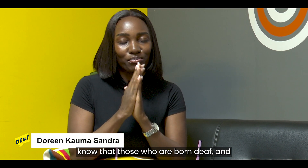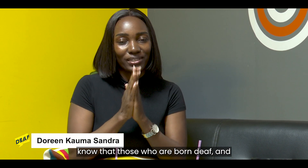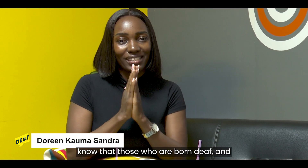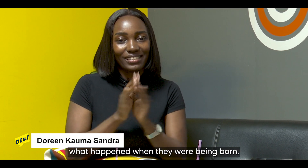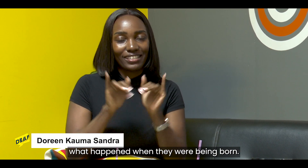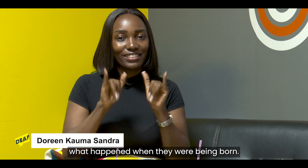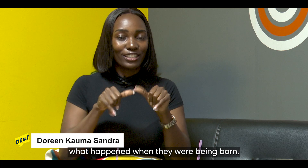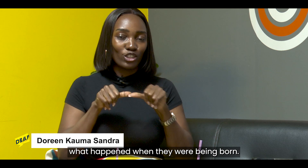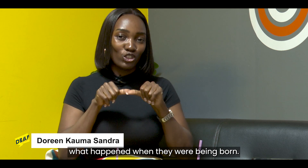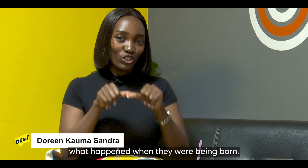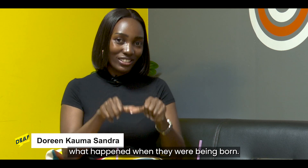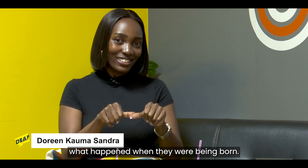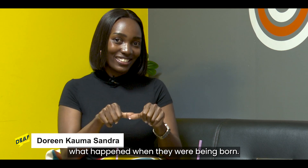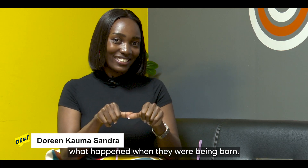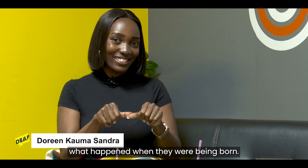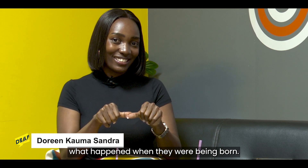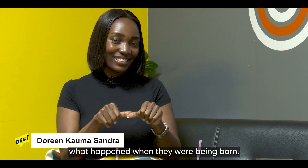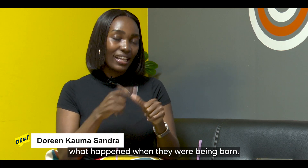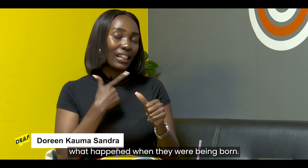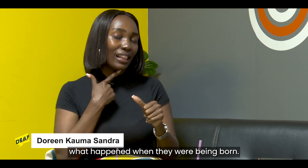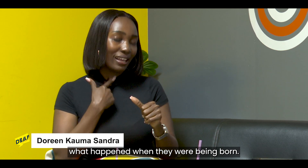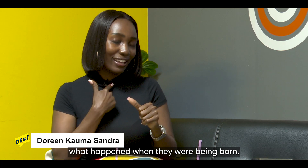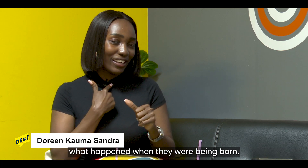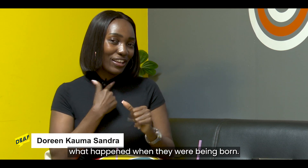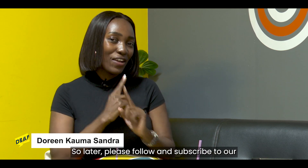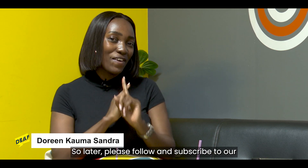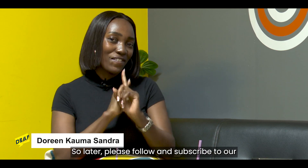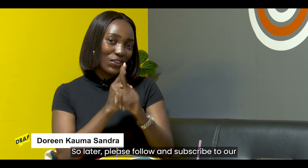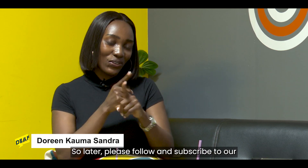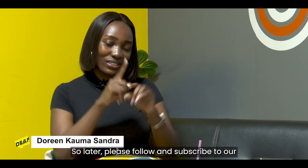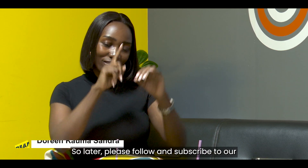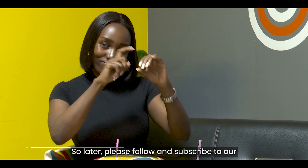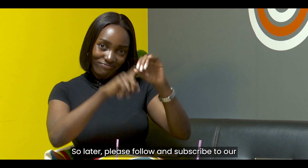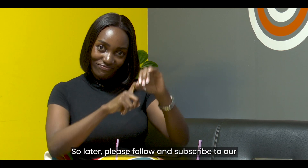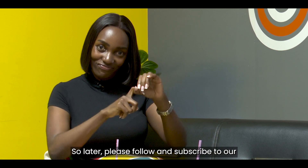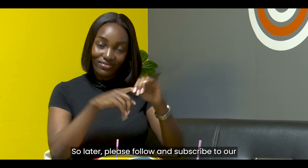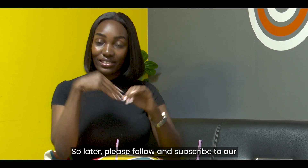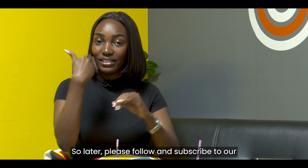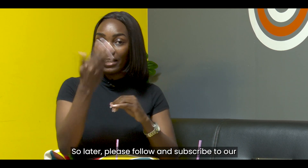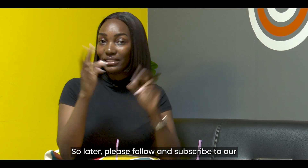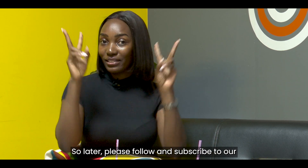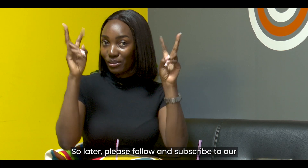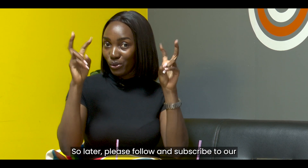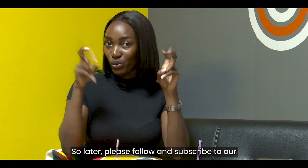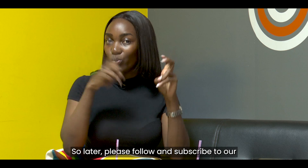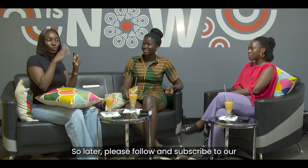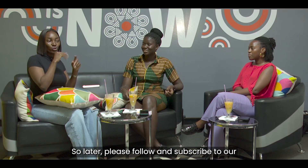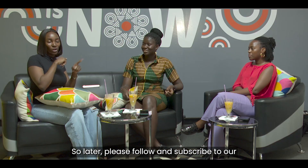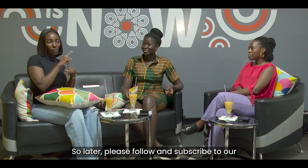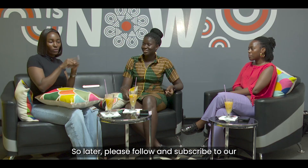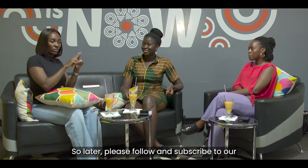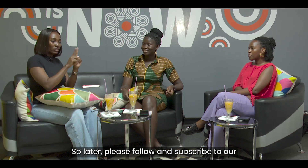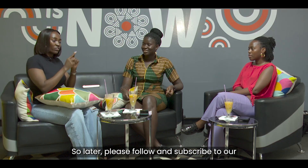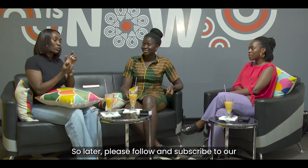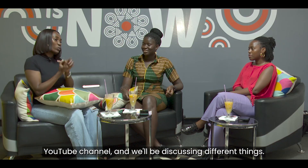what happened when they were being born. So later, please follow and subscribe to our